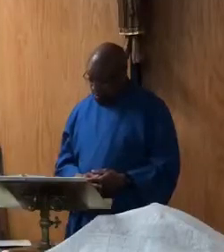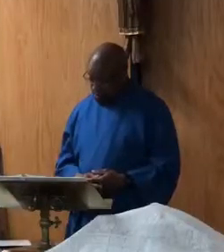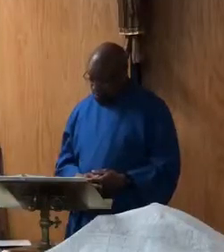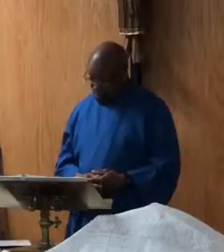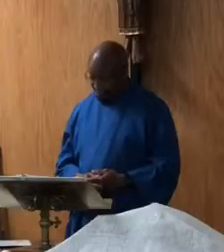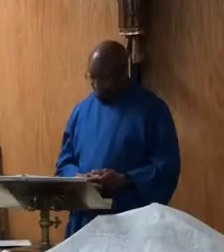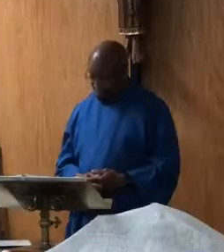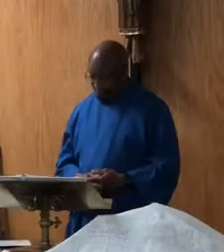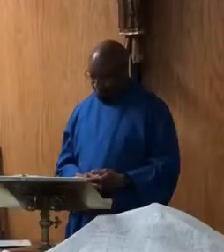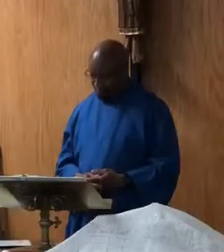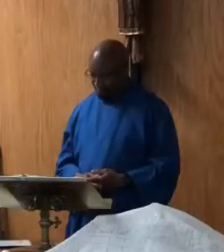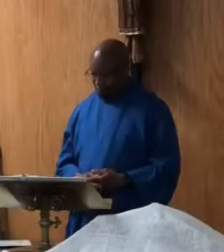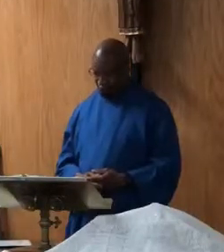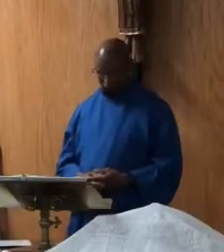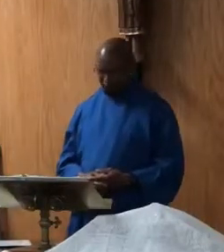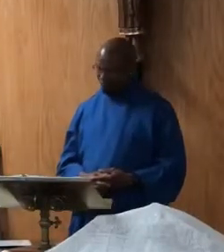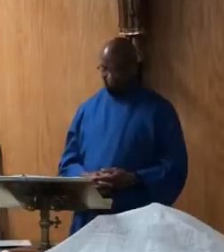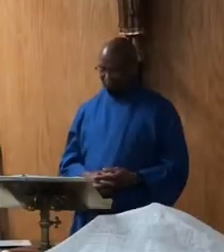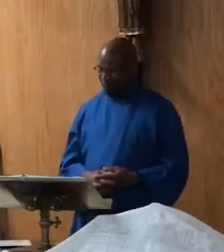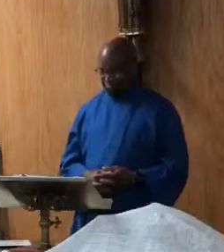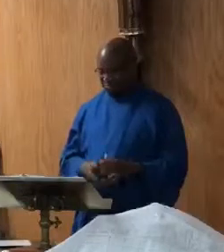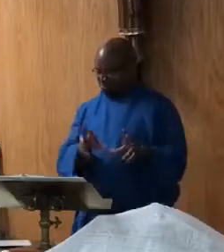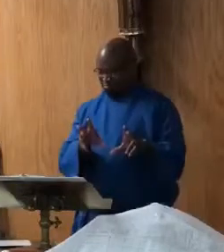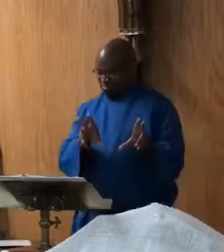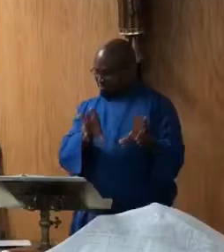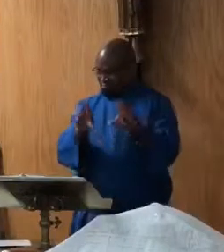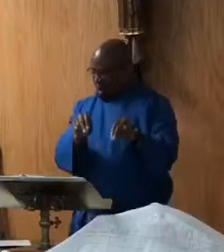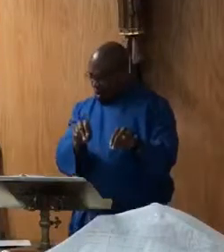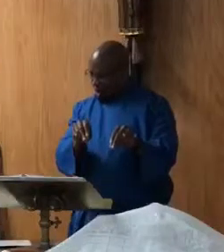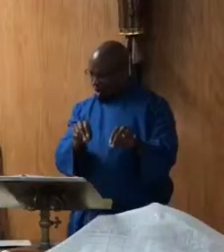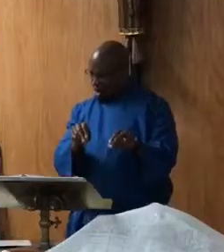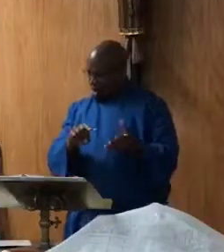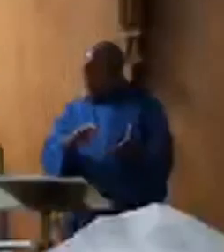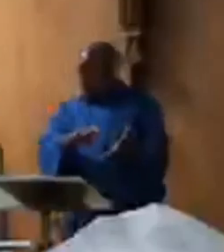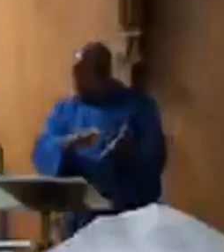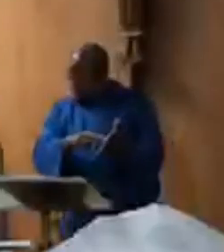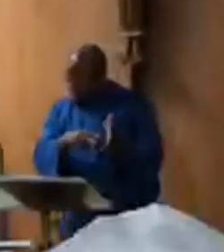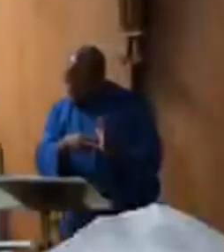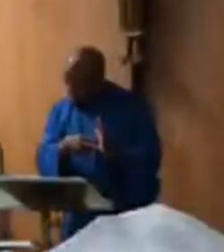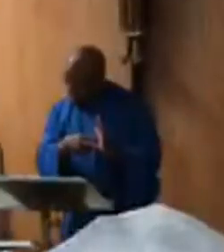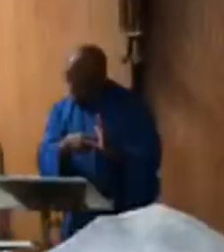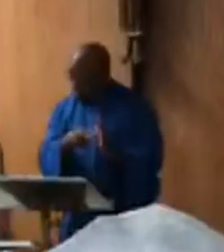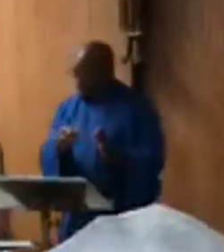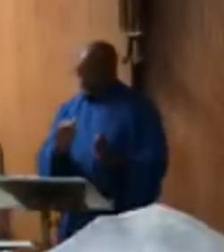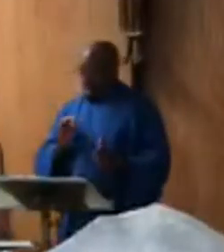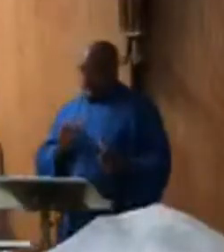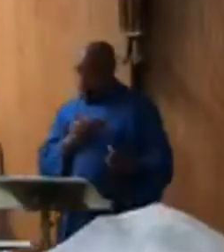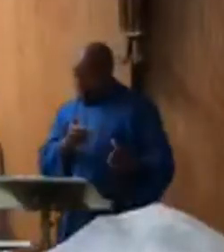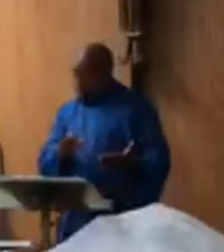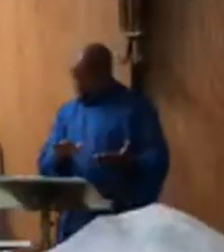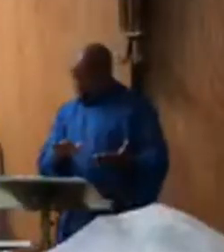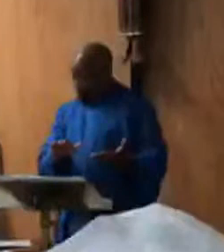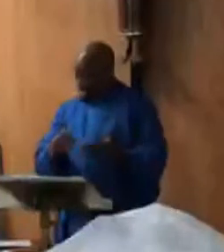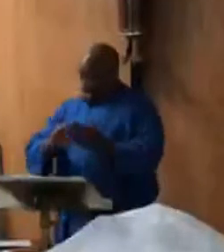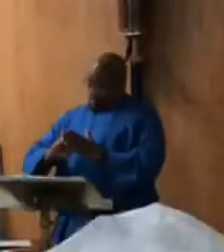die. Does our life end? No. The meaning is that